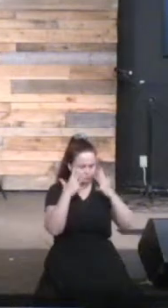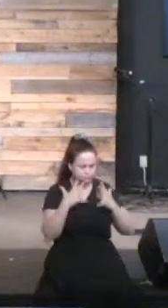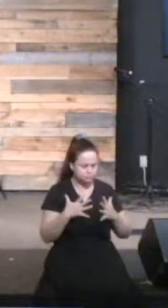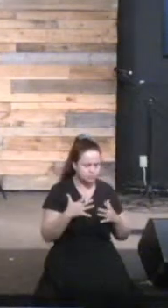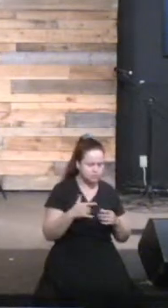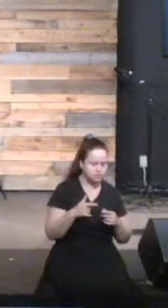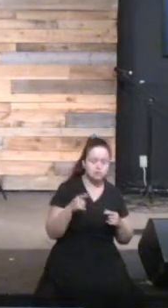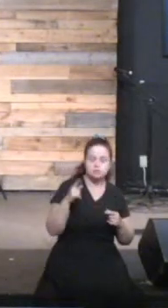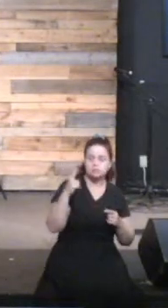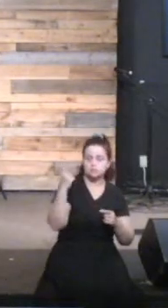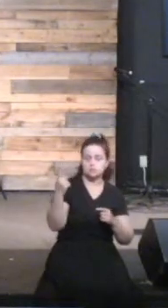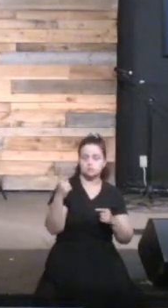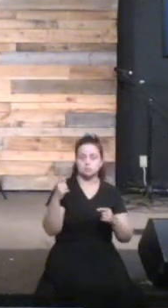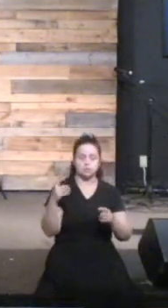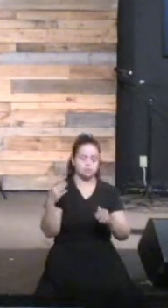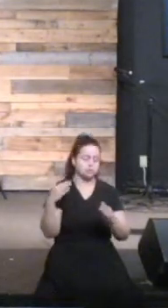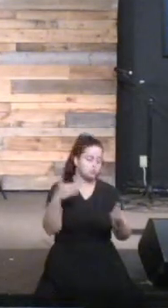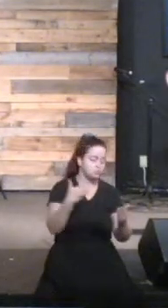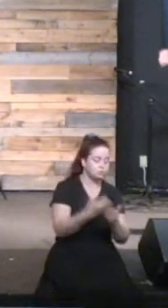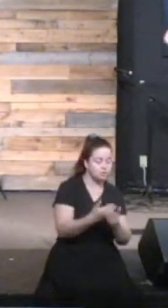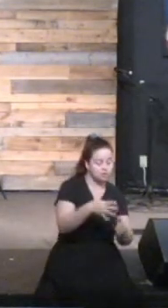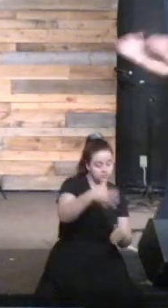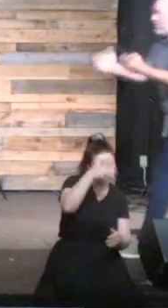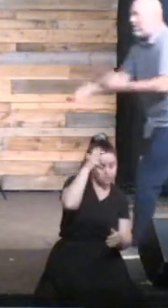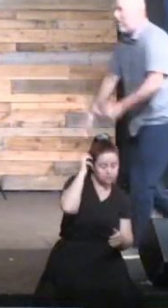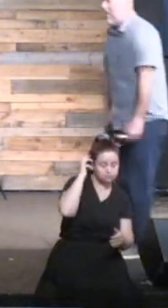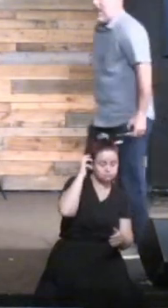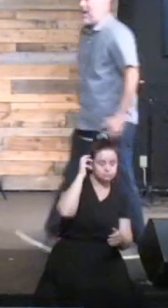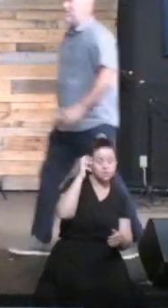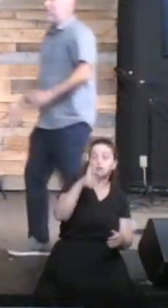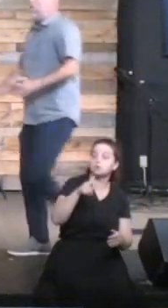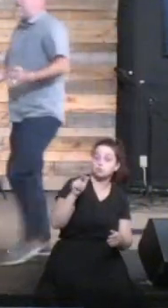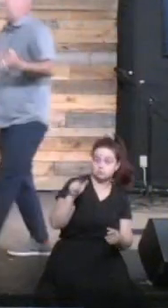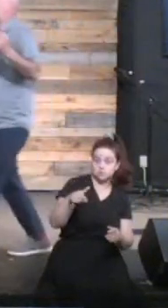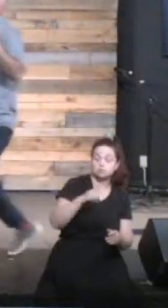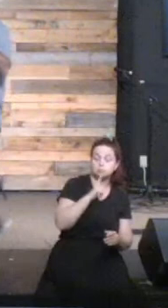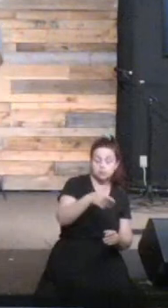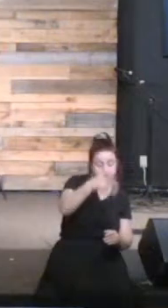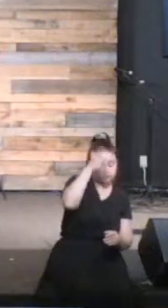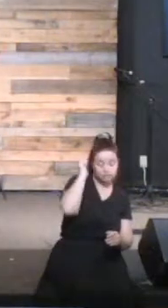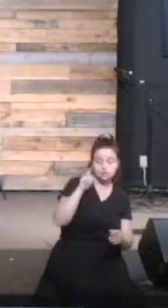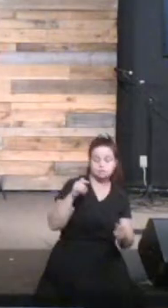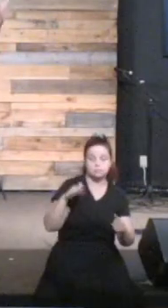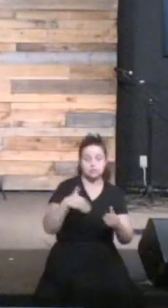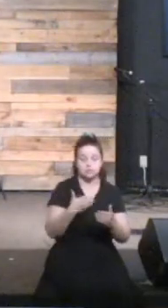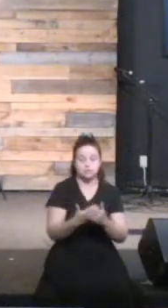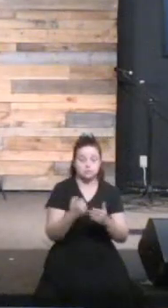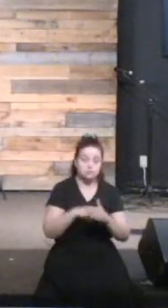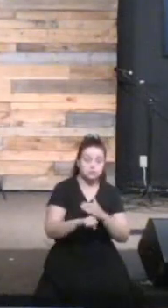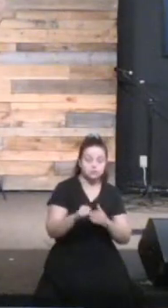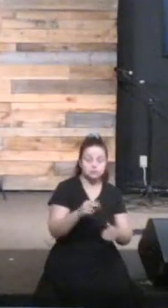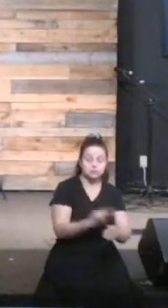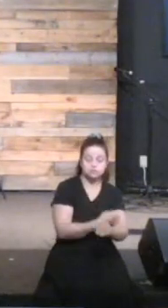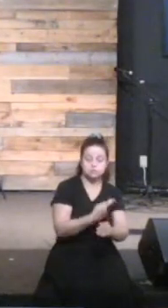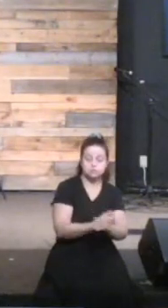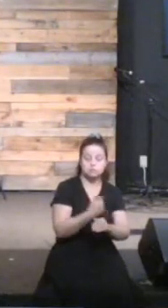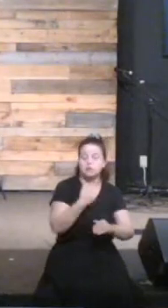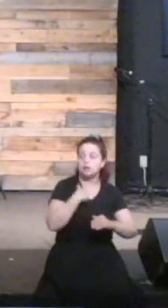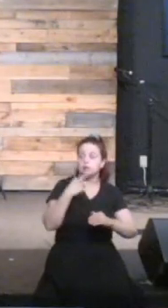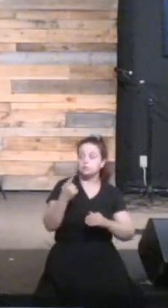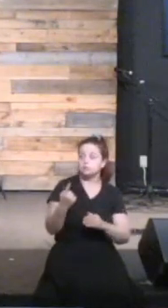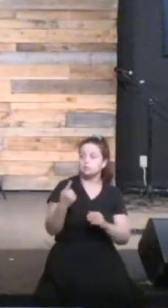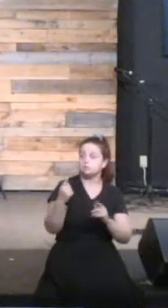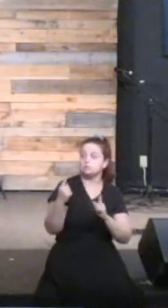but came as a lamb Hallelujah I am what do you do I'm the one that goes before God and stands it all